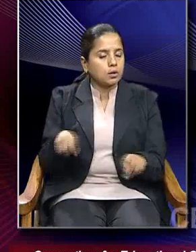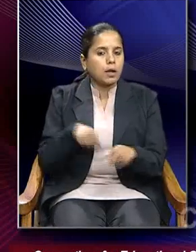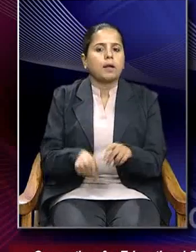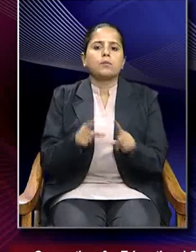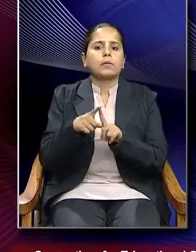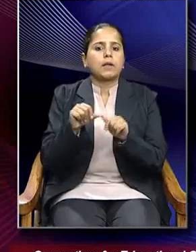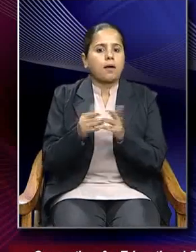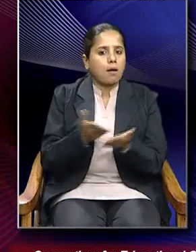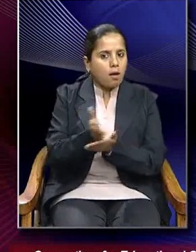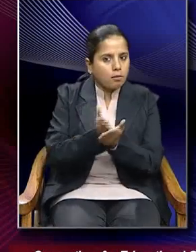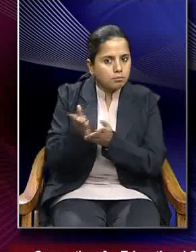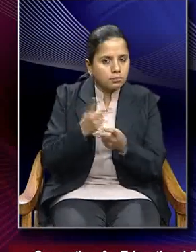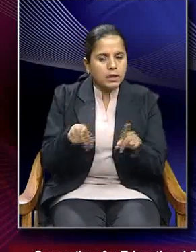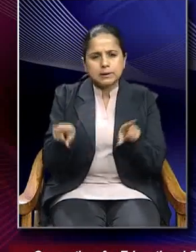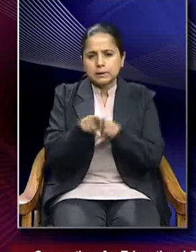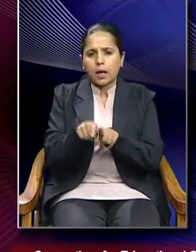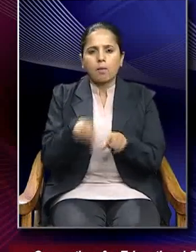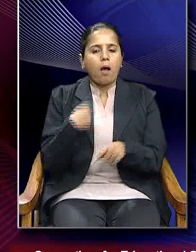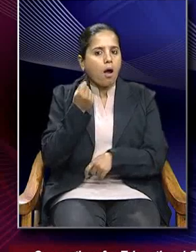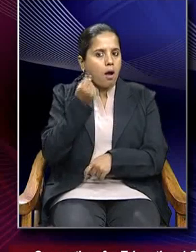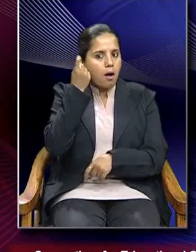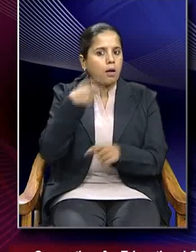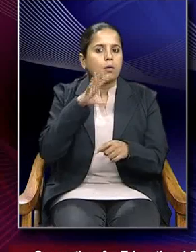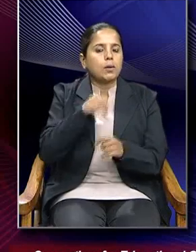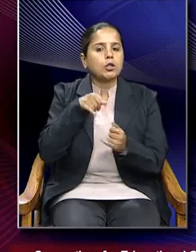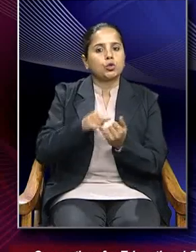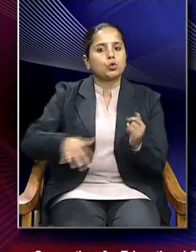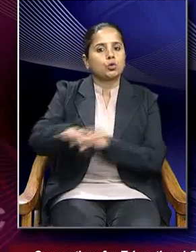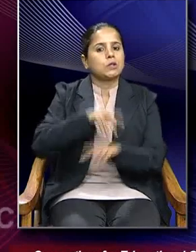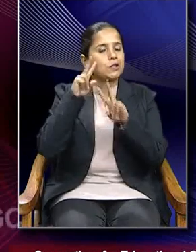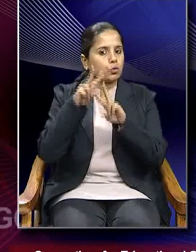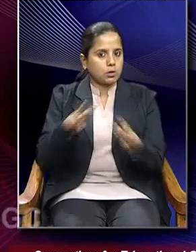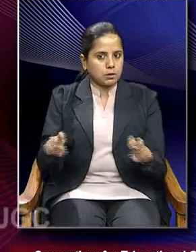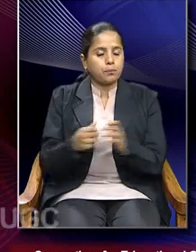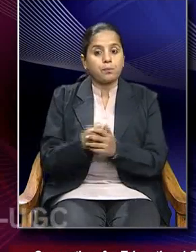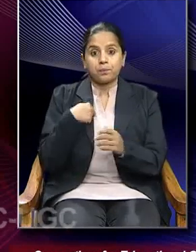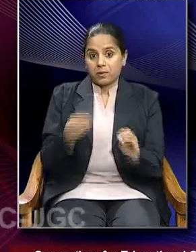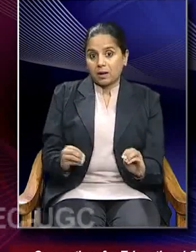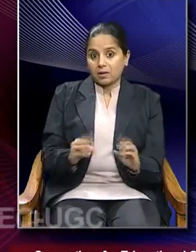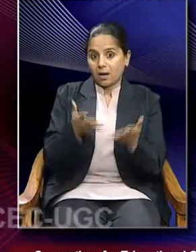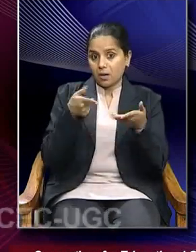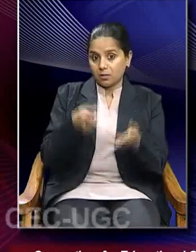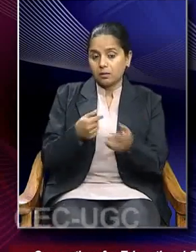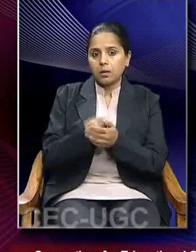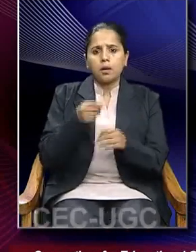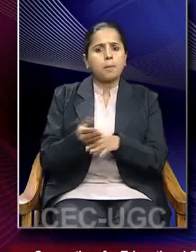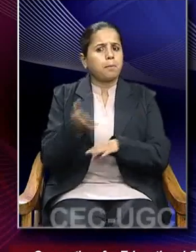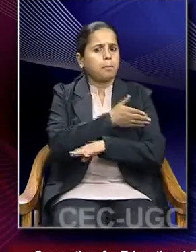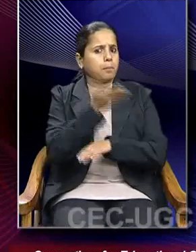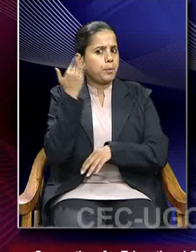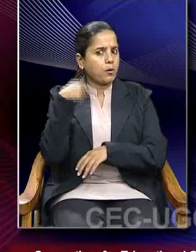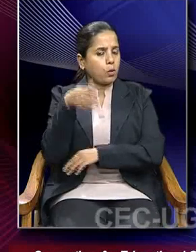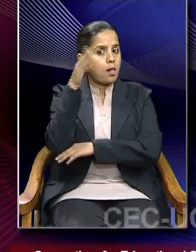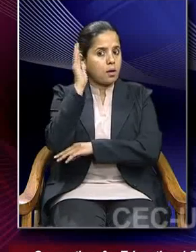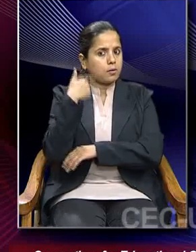data, and similar understanding of sociological research. To start off, in the previous lecture,